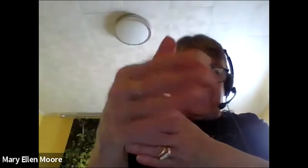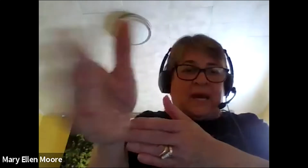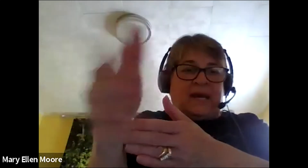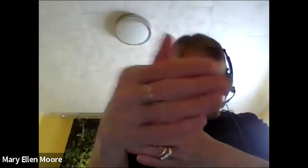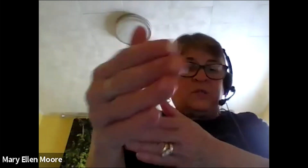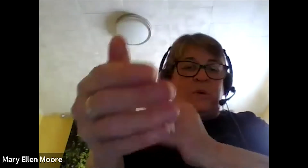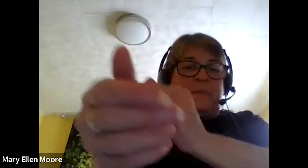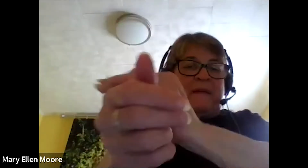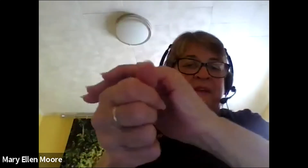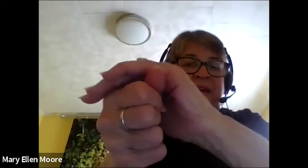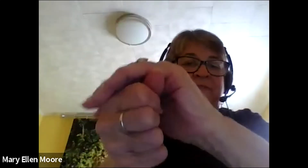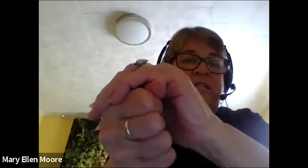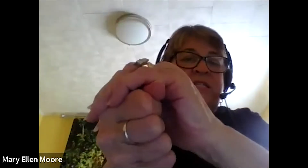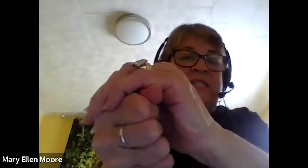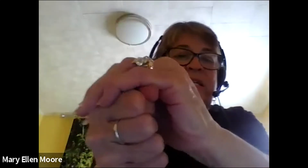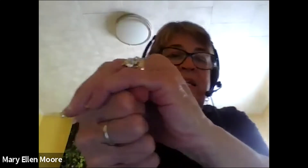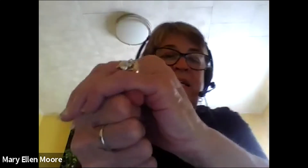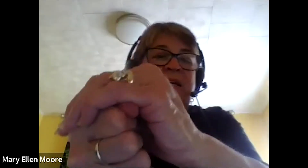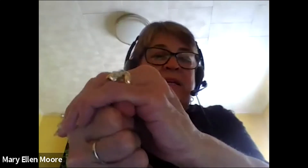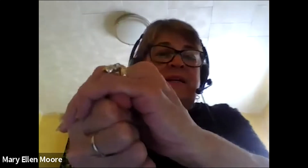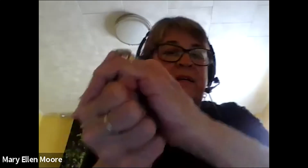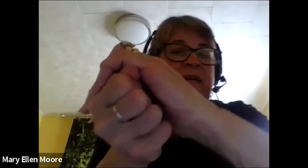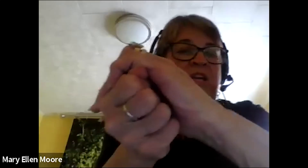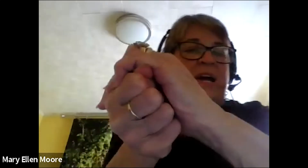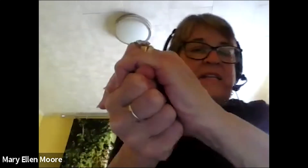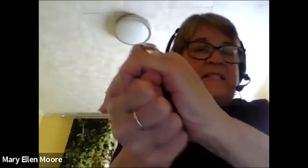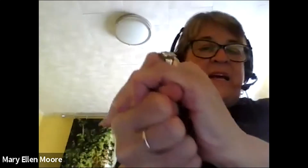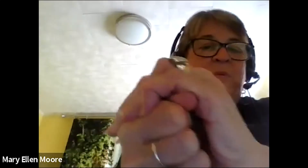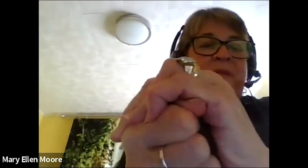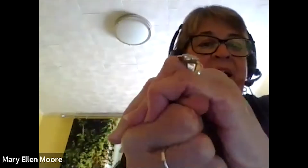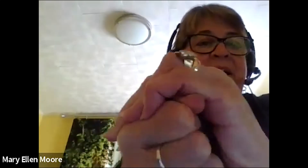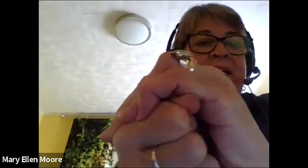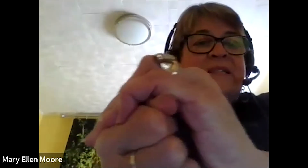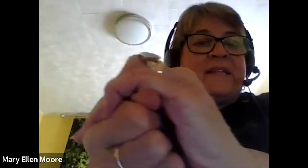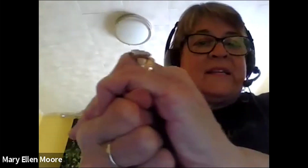Okay. Here's one of my favorites. Can you guys tell what that is?